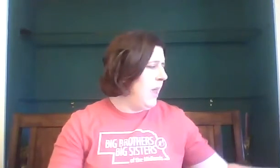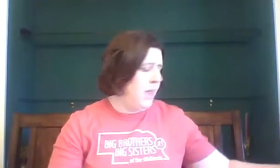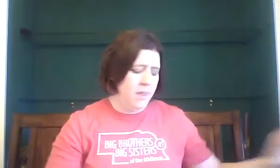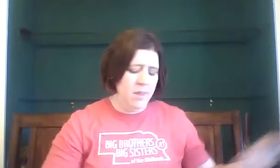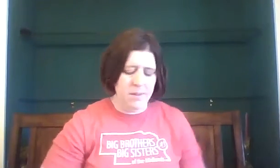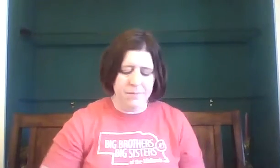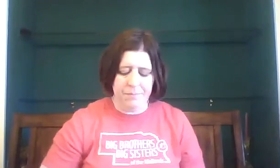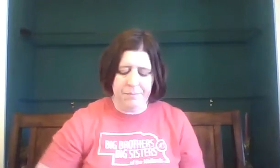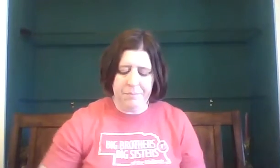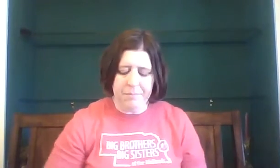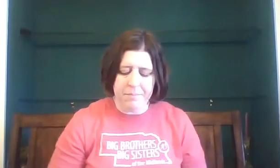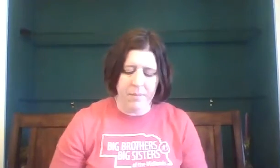K,